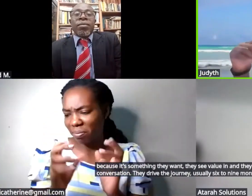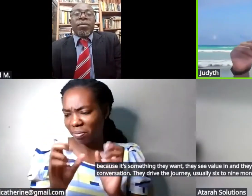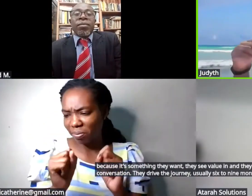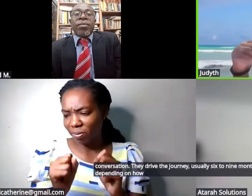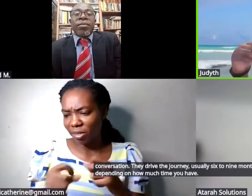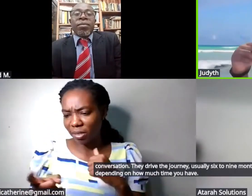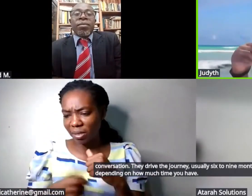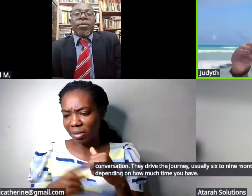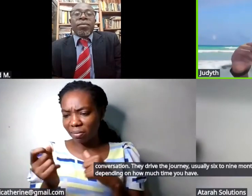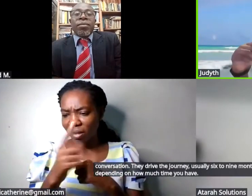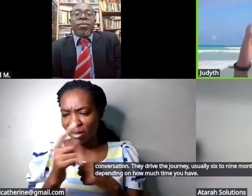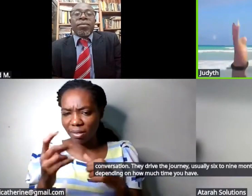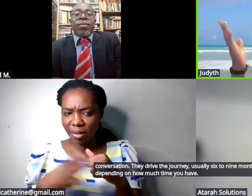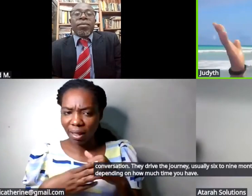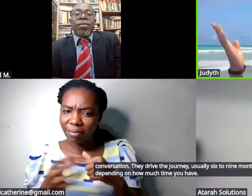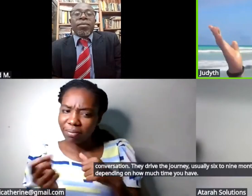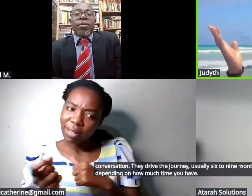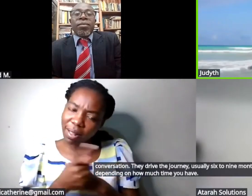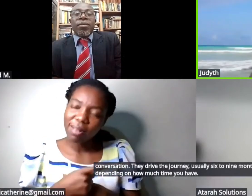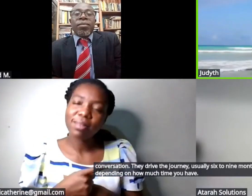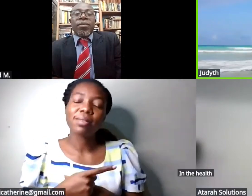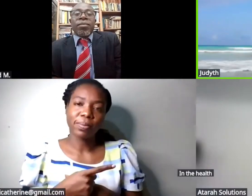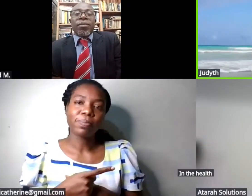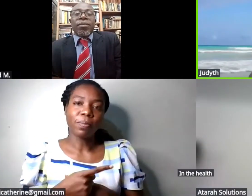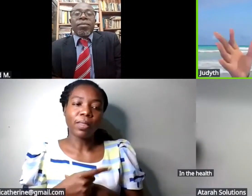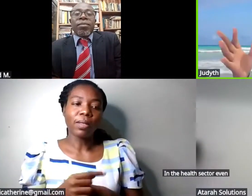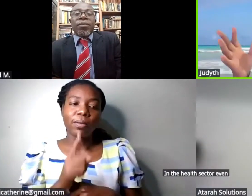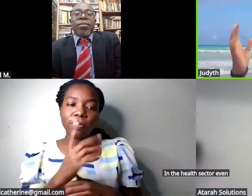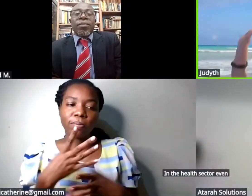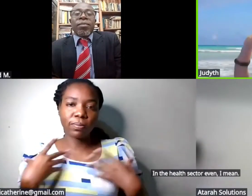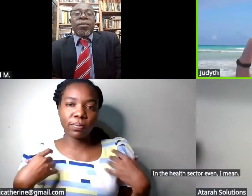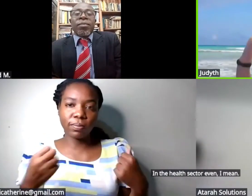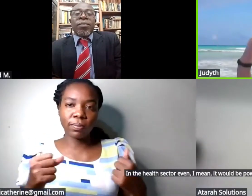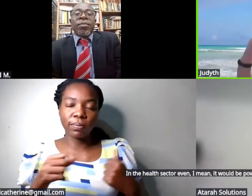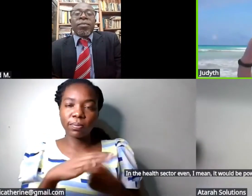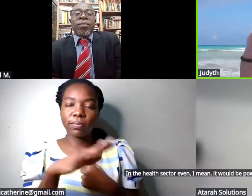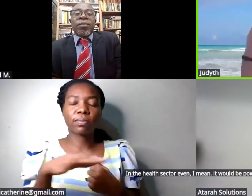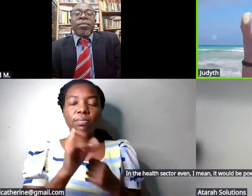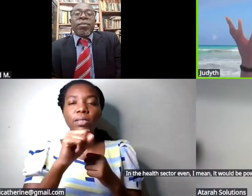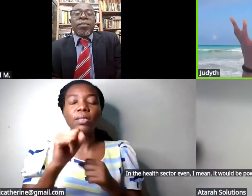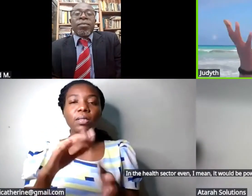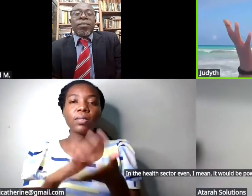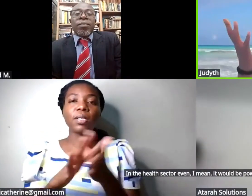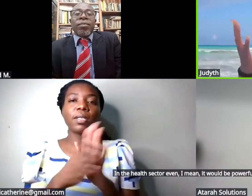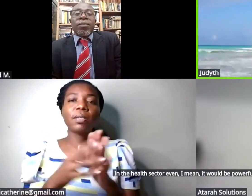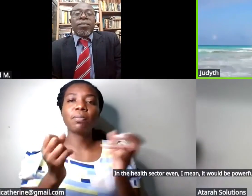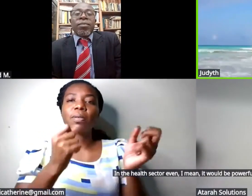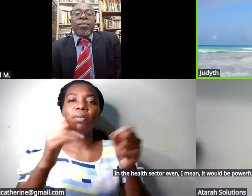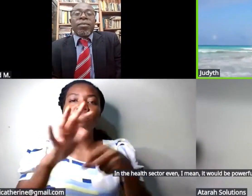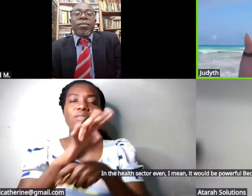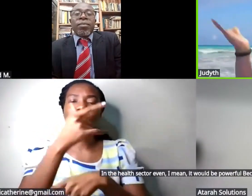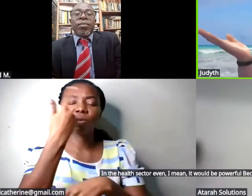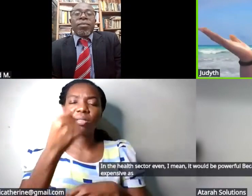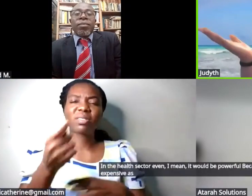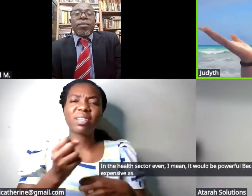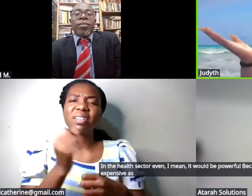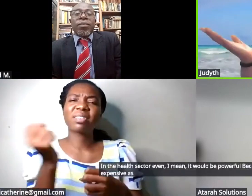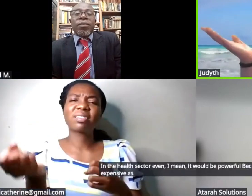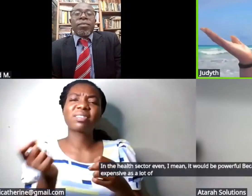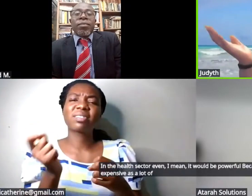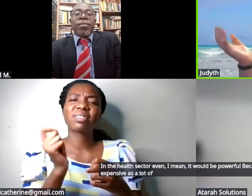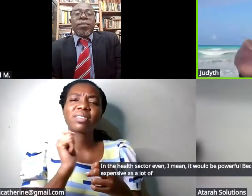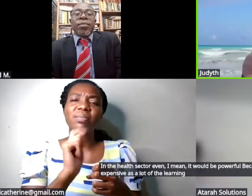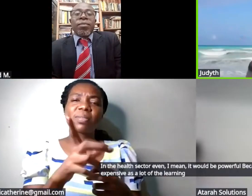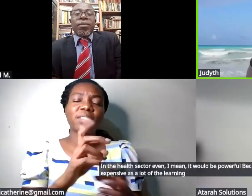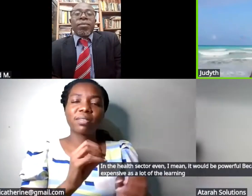have. In the health sector, even, it would be powerful because it's not as expensive as a lot of the learning interventions